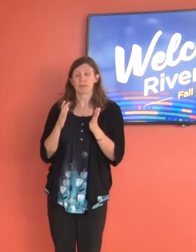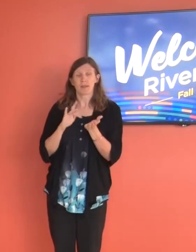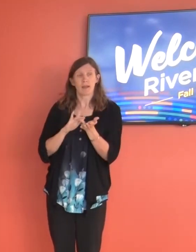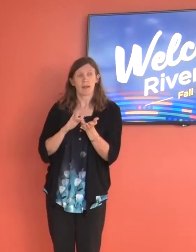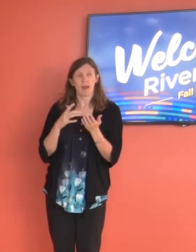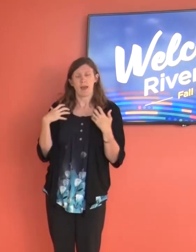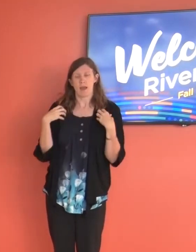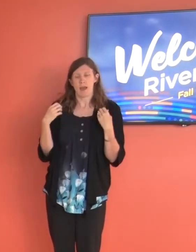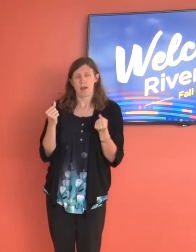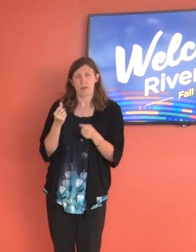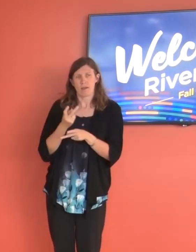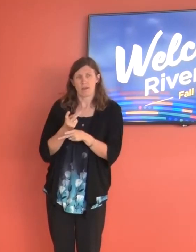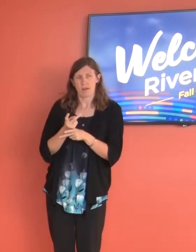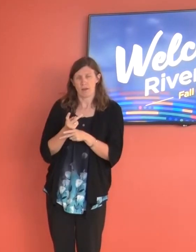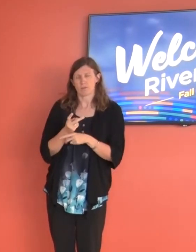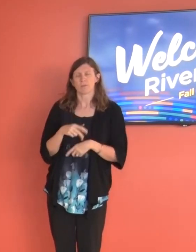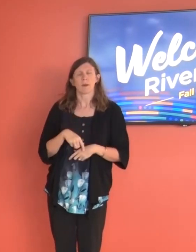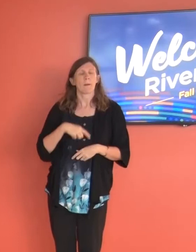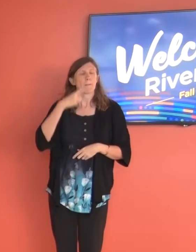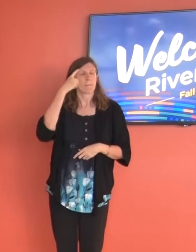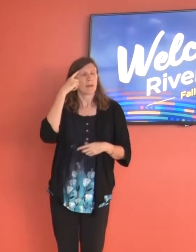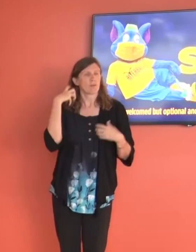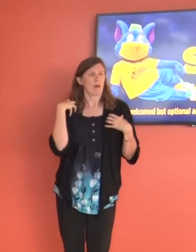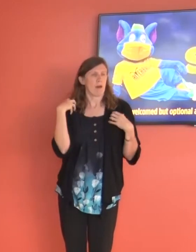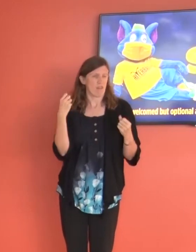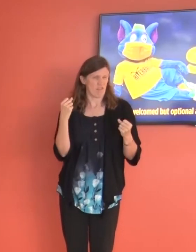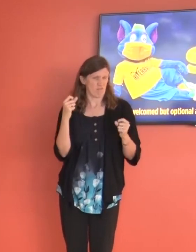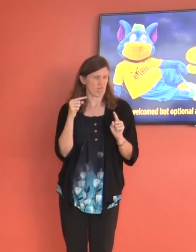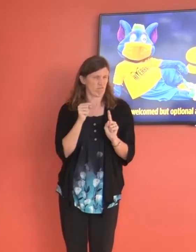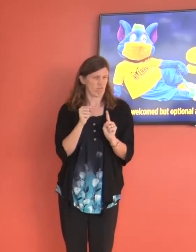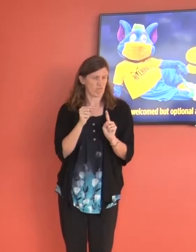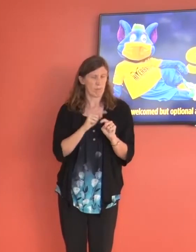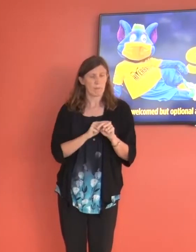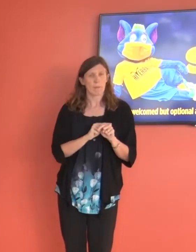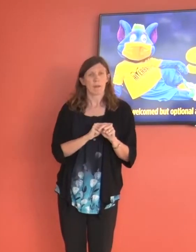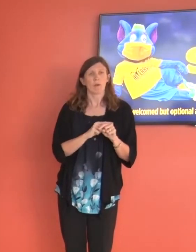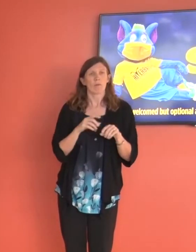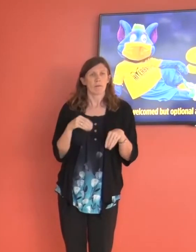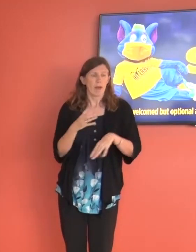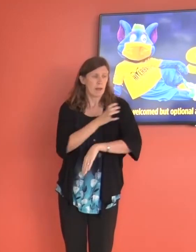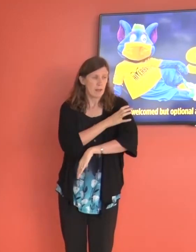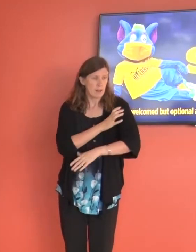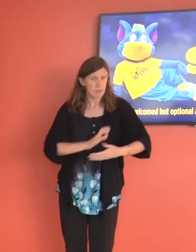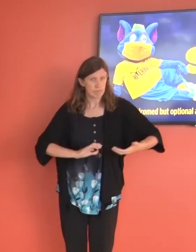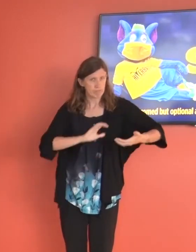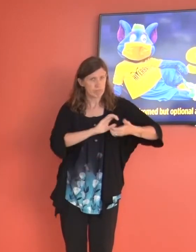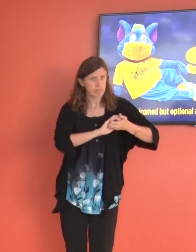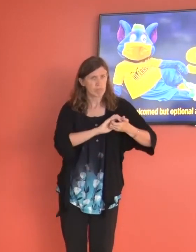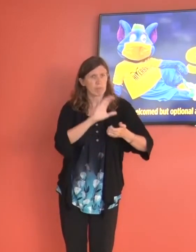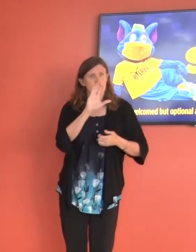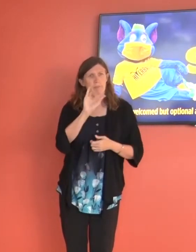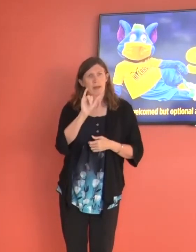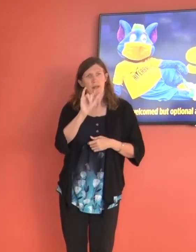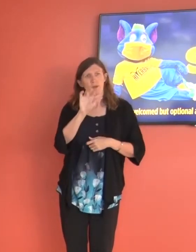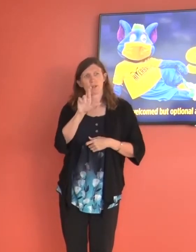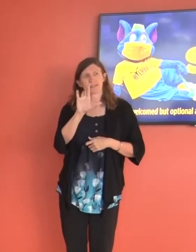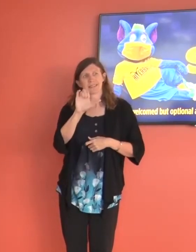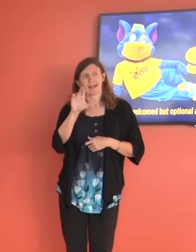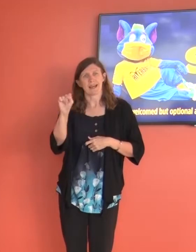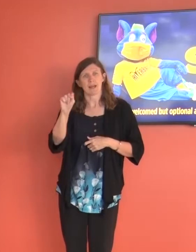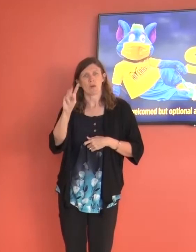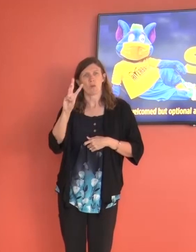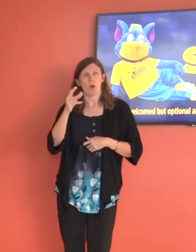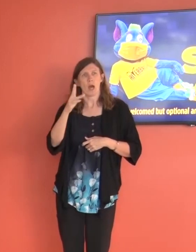challenges. We're going to be offering clinics in conjunction with Baylor Scott & White. Just doing